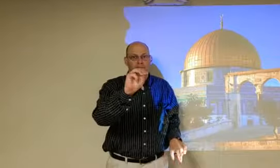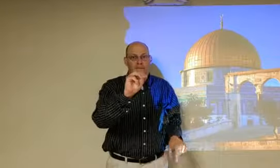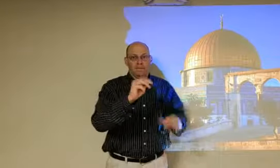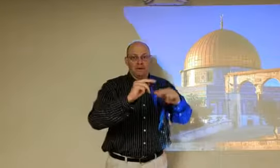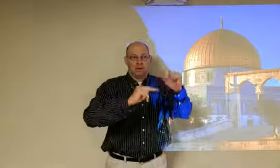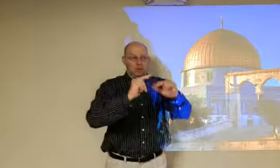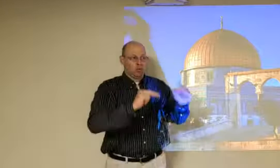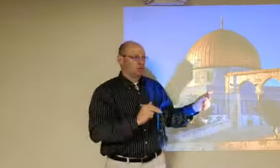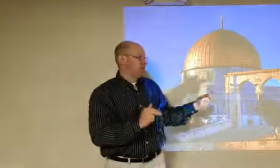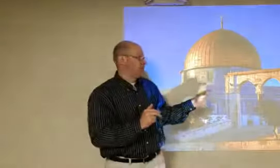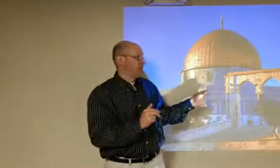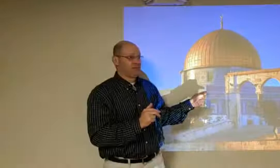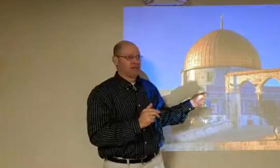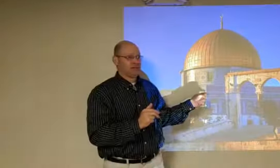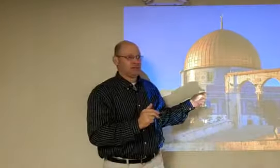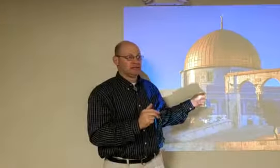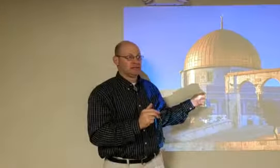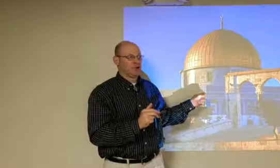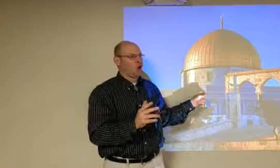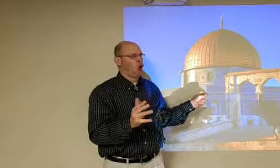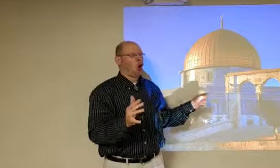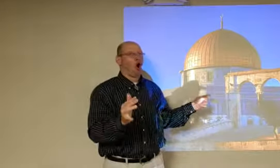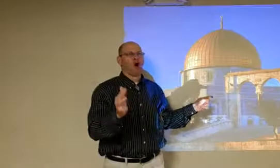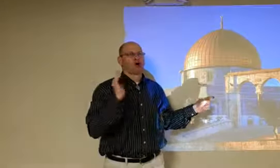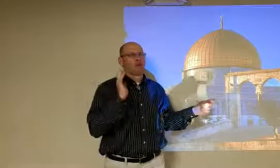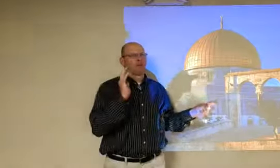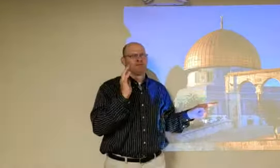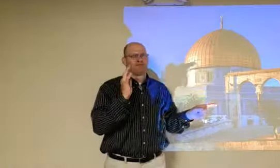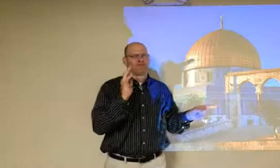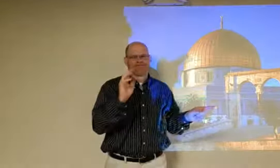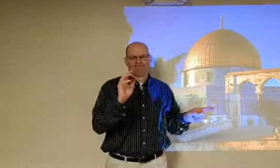This is for the Muslims. That's the place they worship.